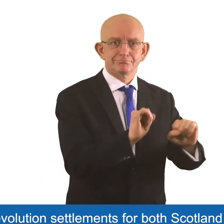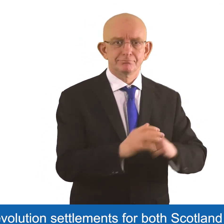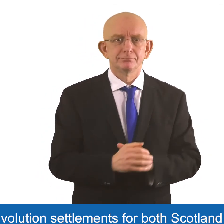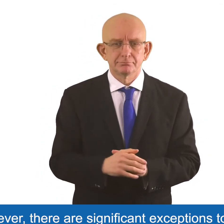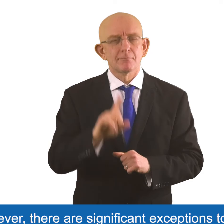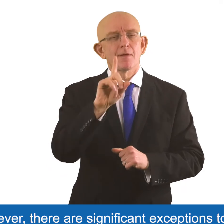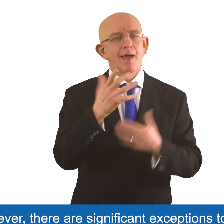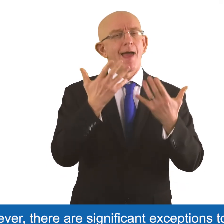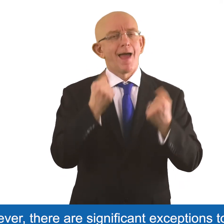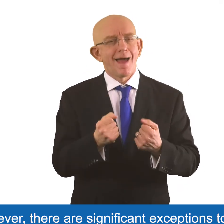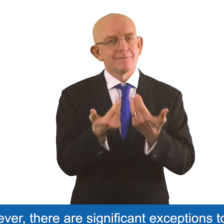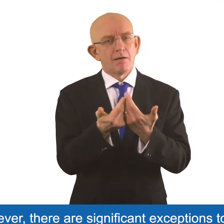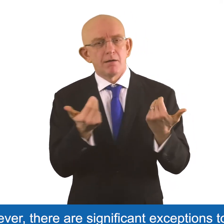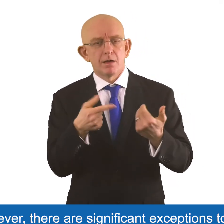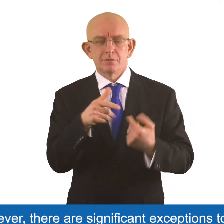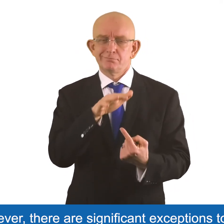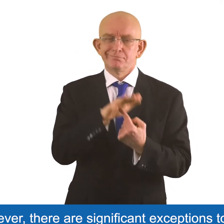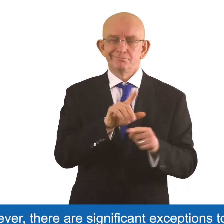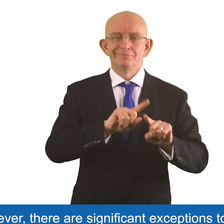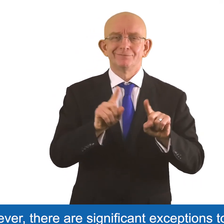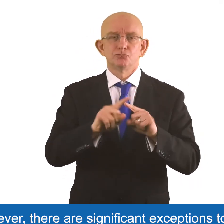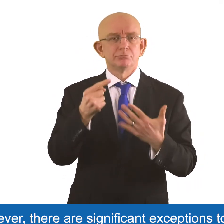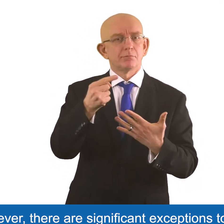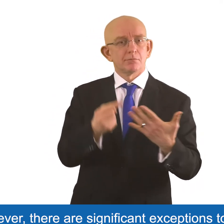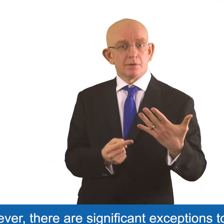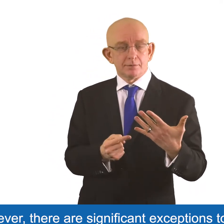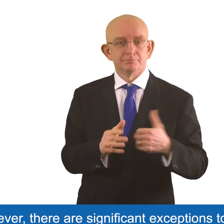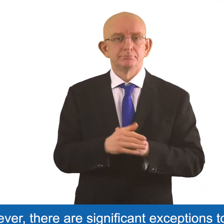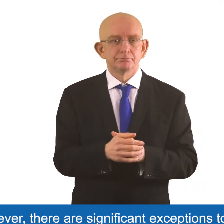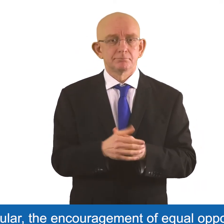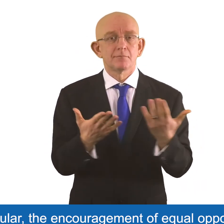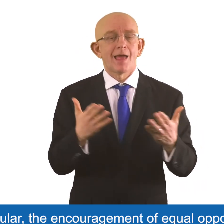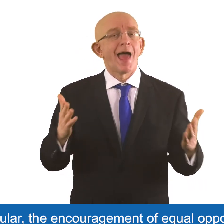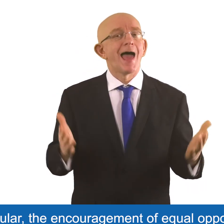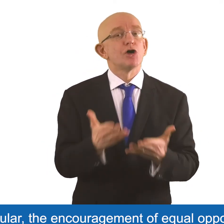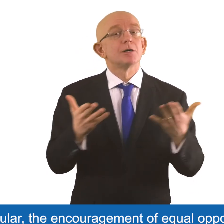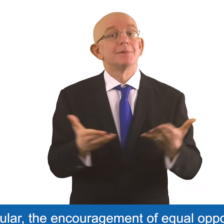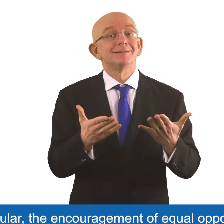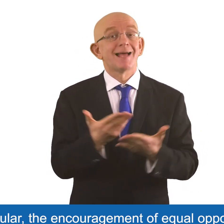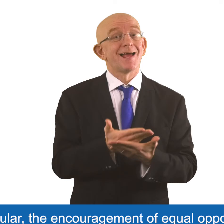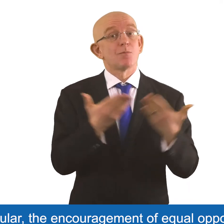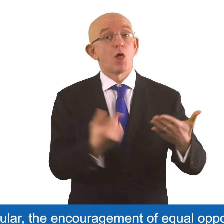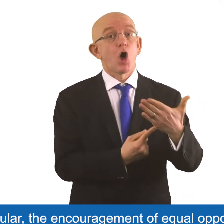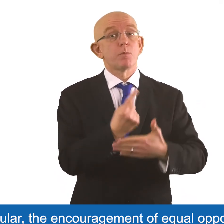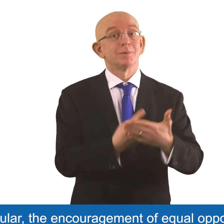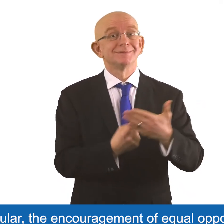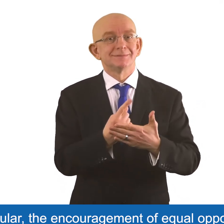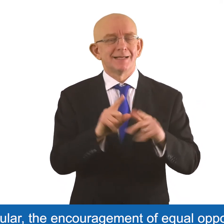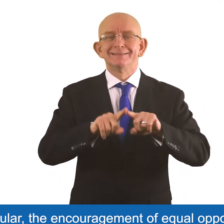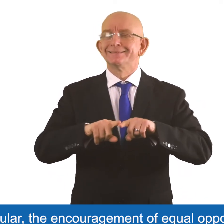matter. However, there are significant exceptions to this. In particular, the encouragement of equal opportunities (open